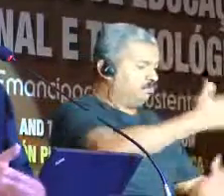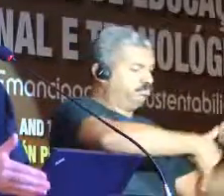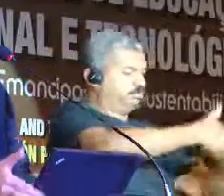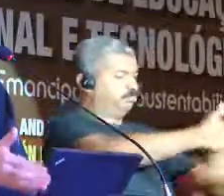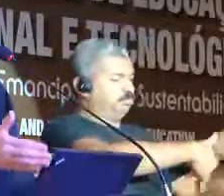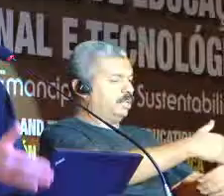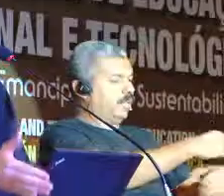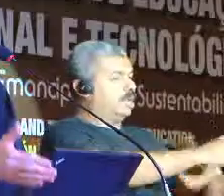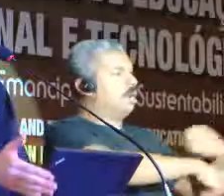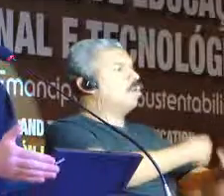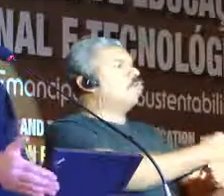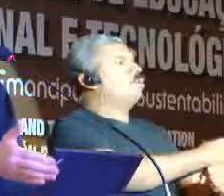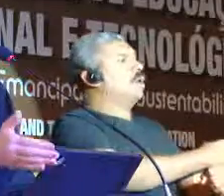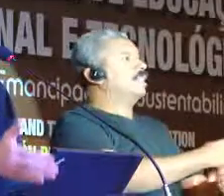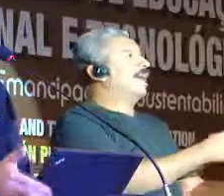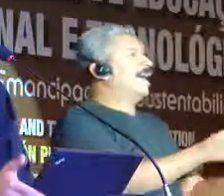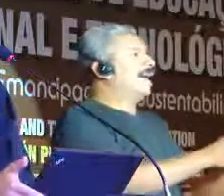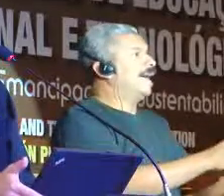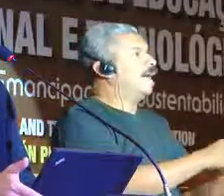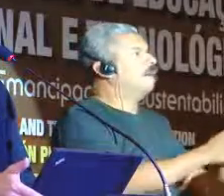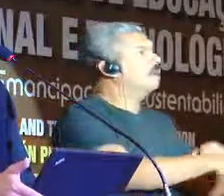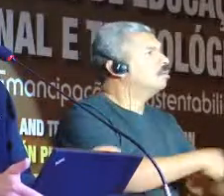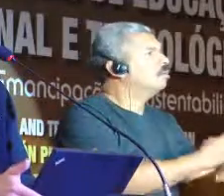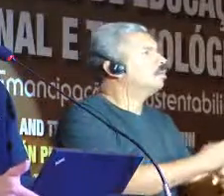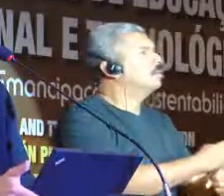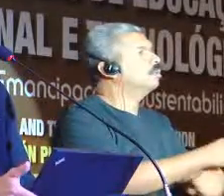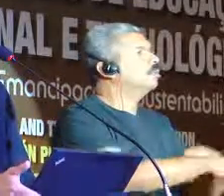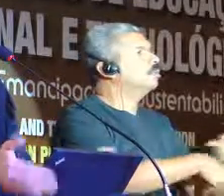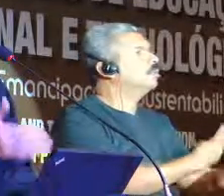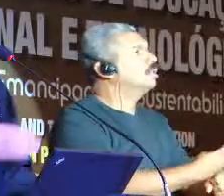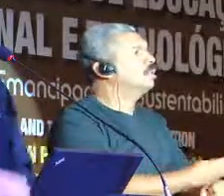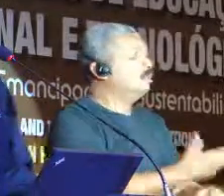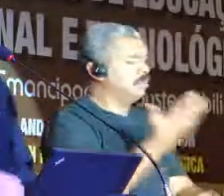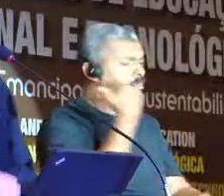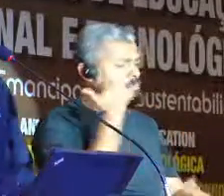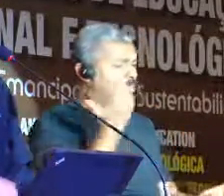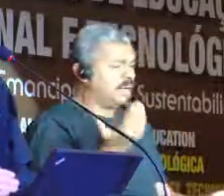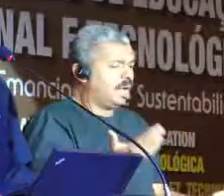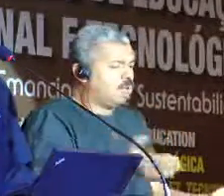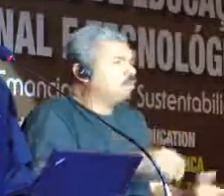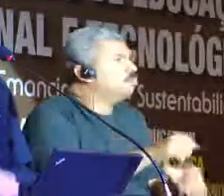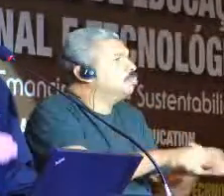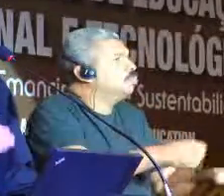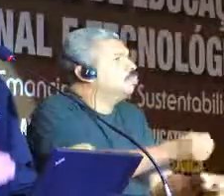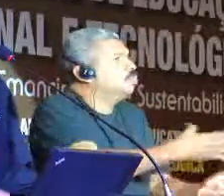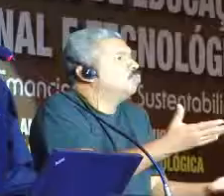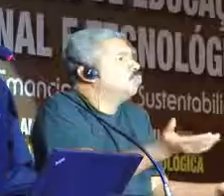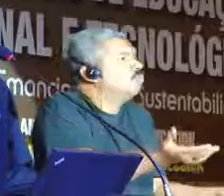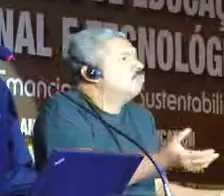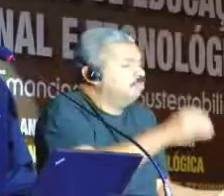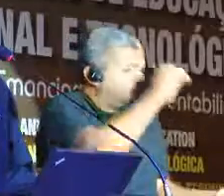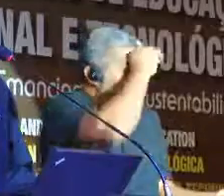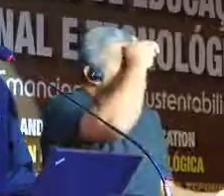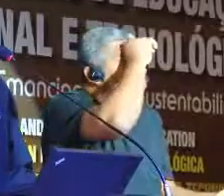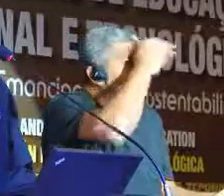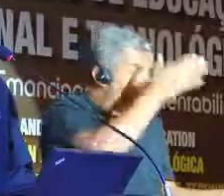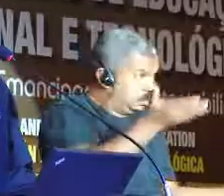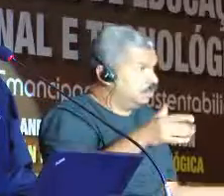I learned things in 1969 that are still just as viable today